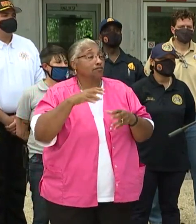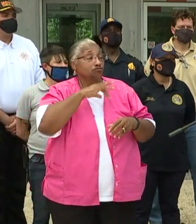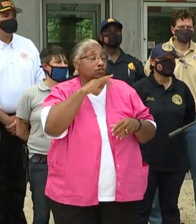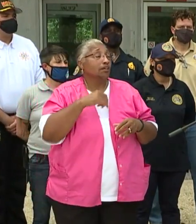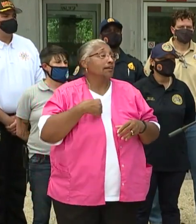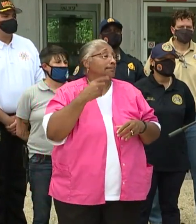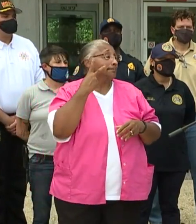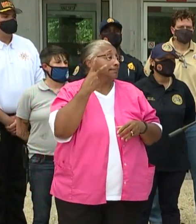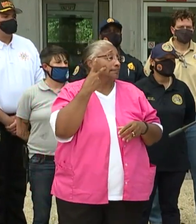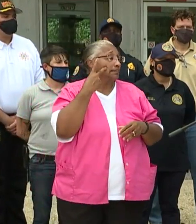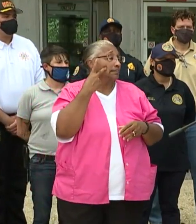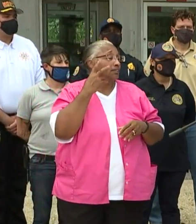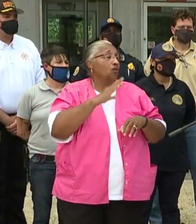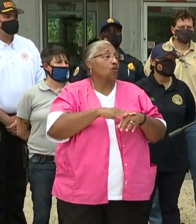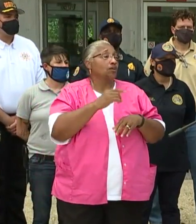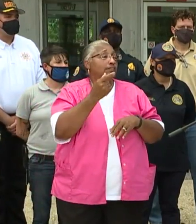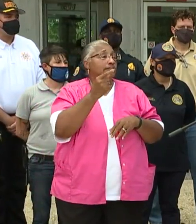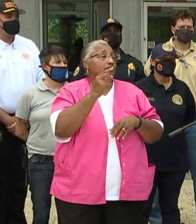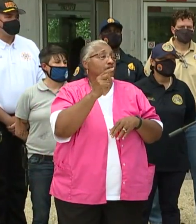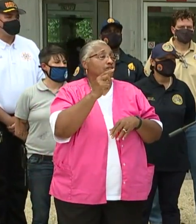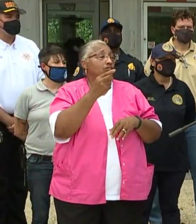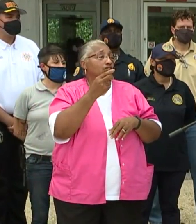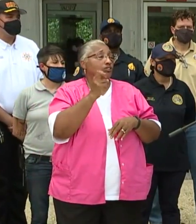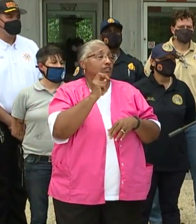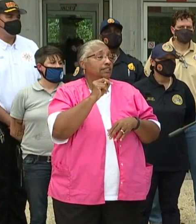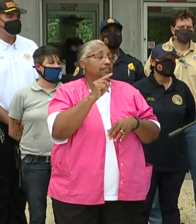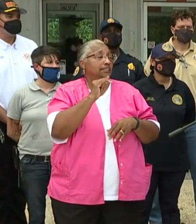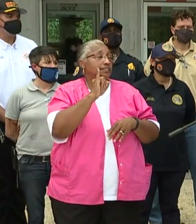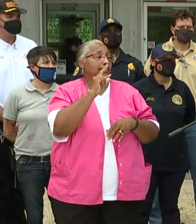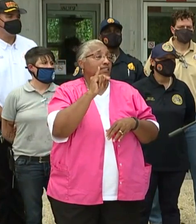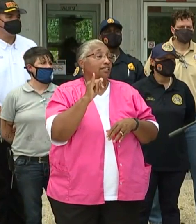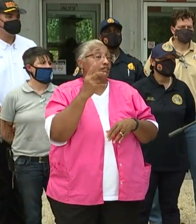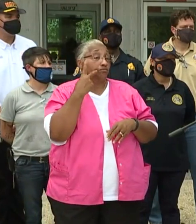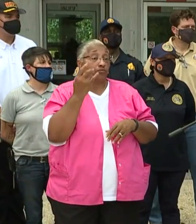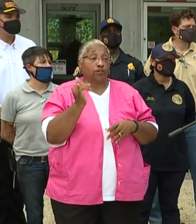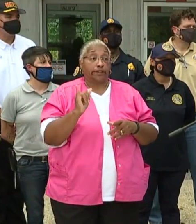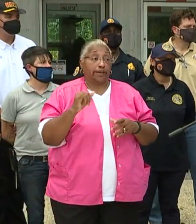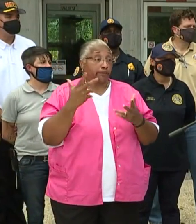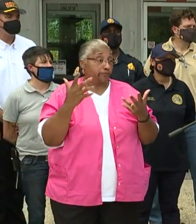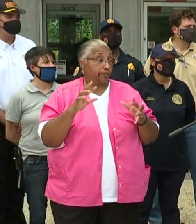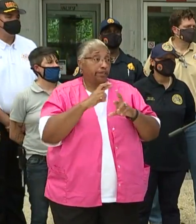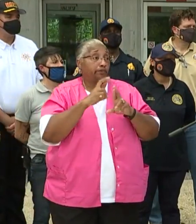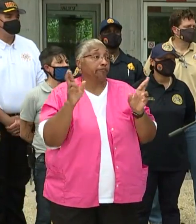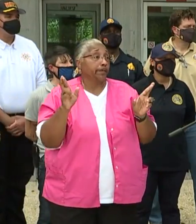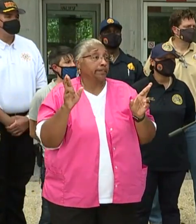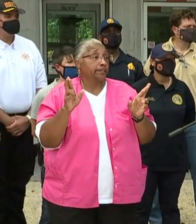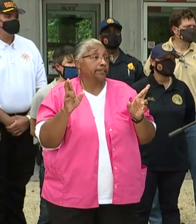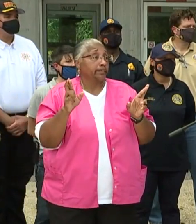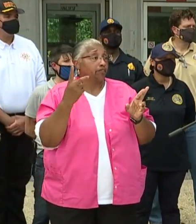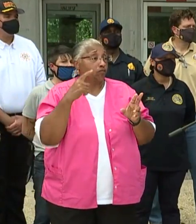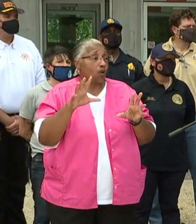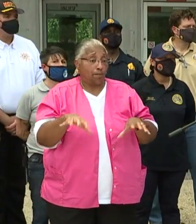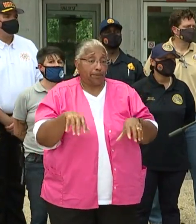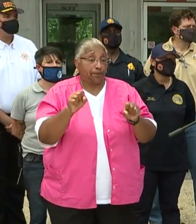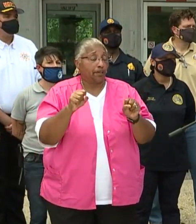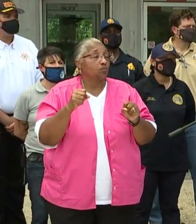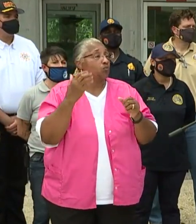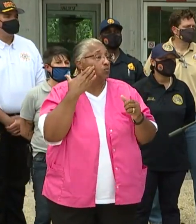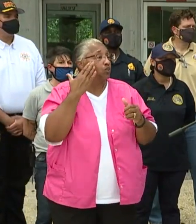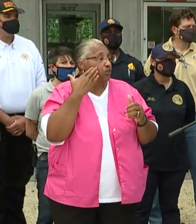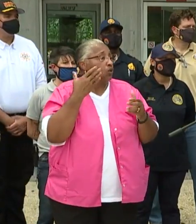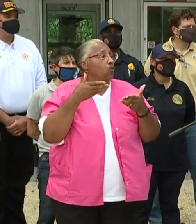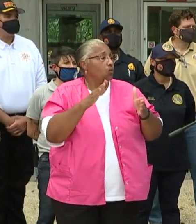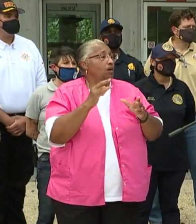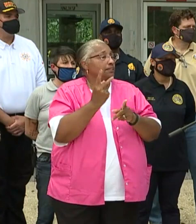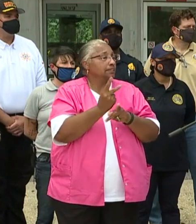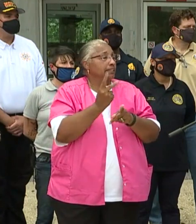throughout along Gentilly Boulevard looks like it's already ready to be picked up. And so we know how to take care of each